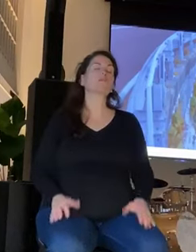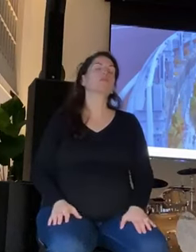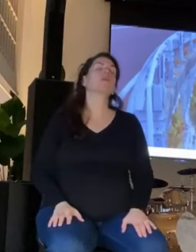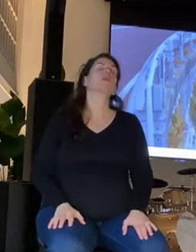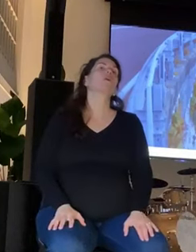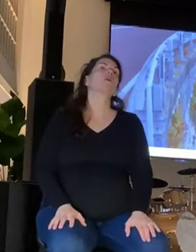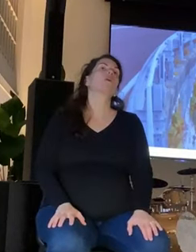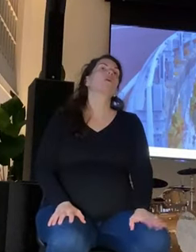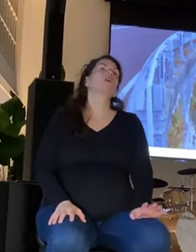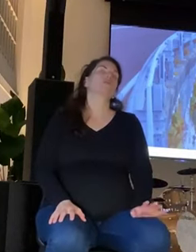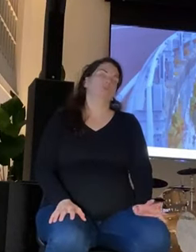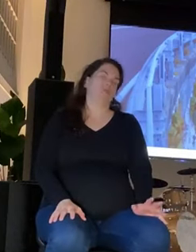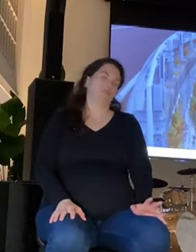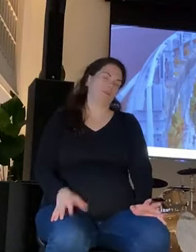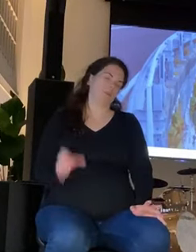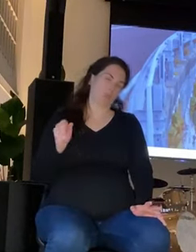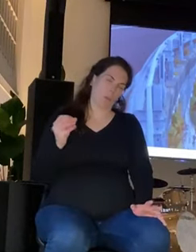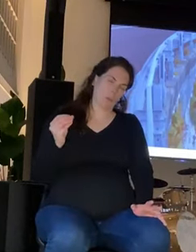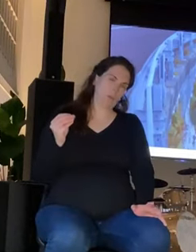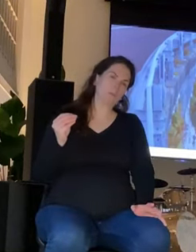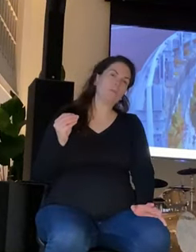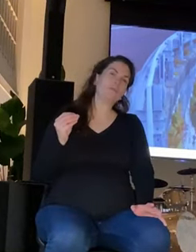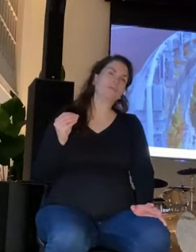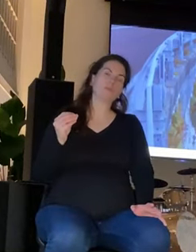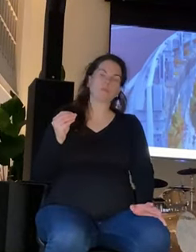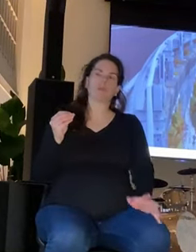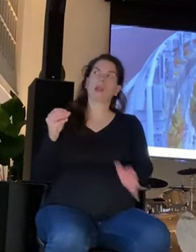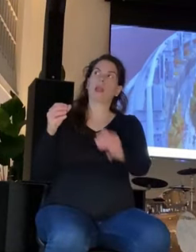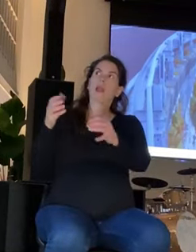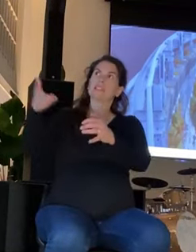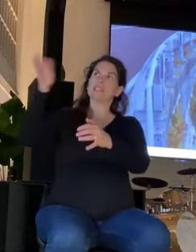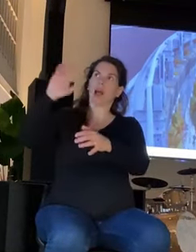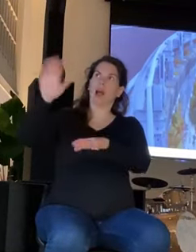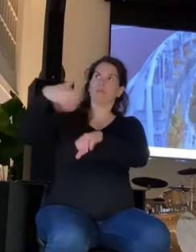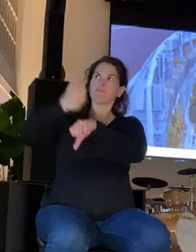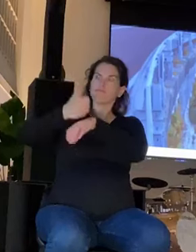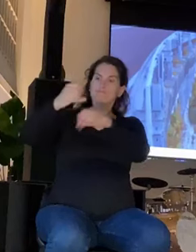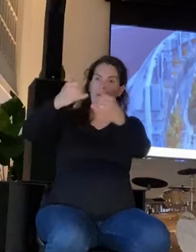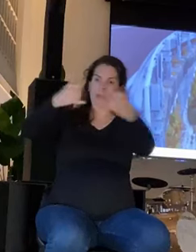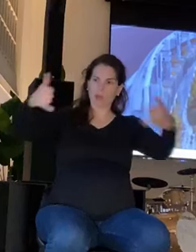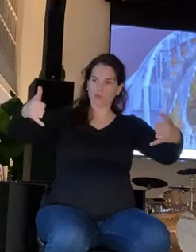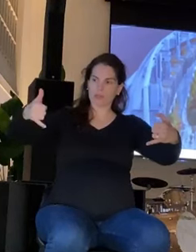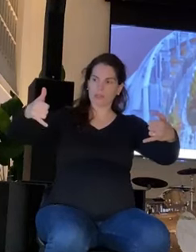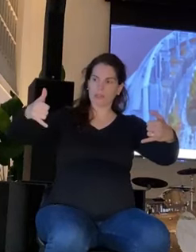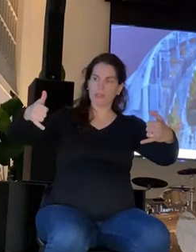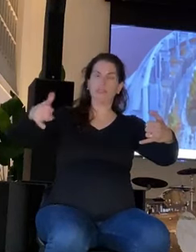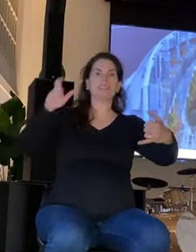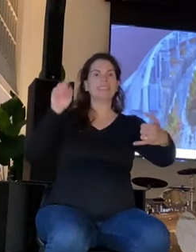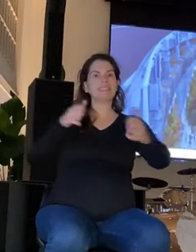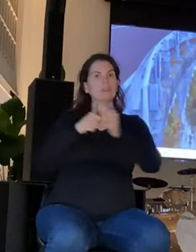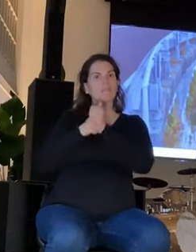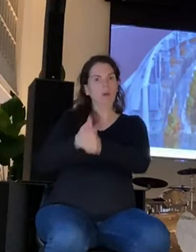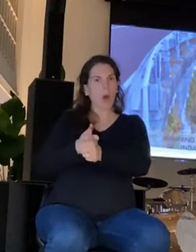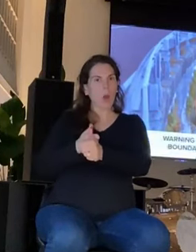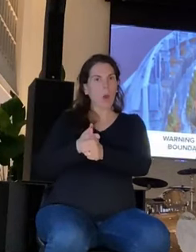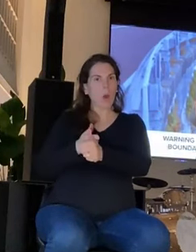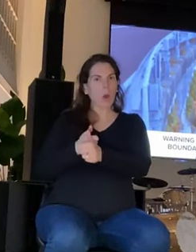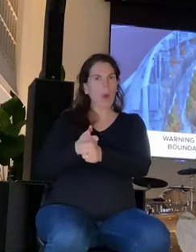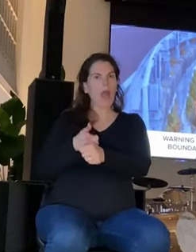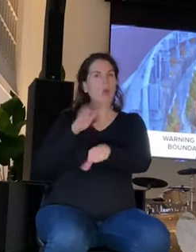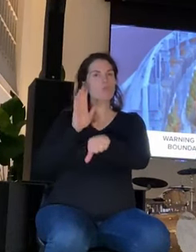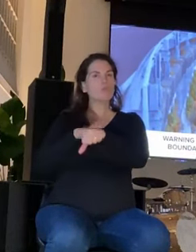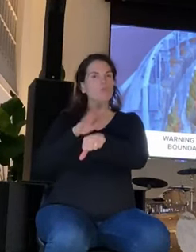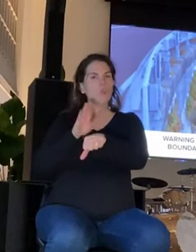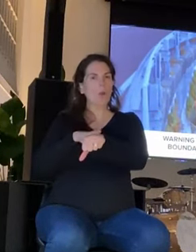So embrace the boundaries. Boundaries are a blessing. Warning signs need to be welcomed, not